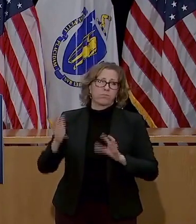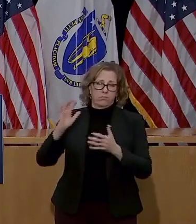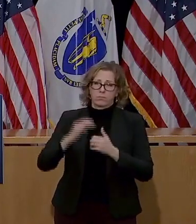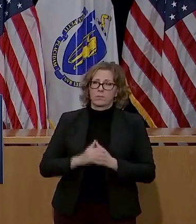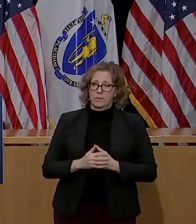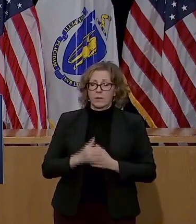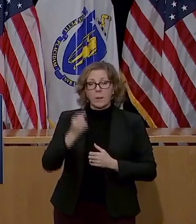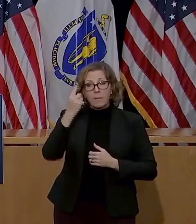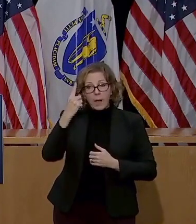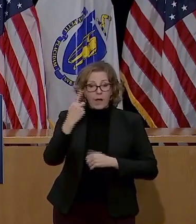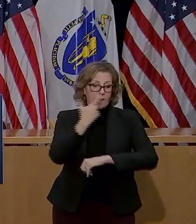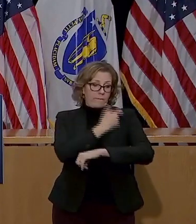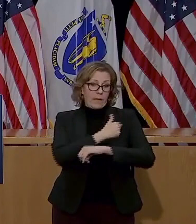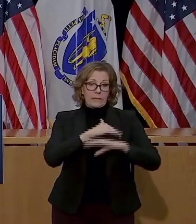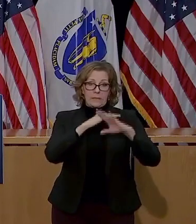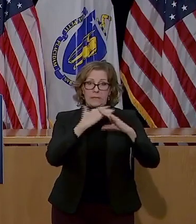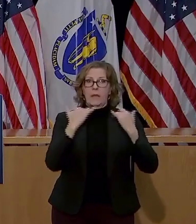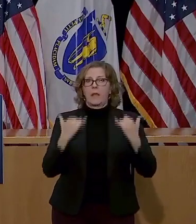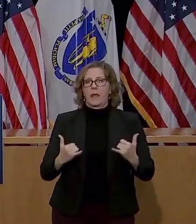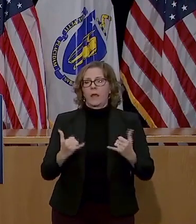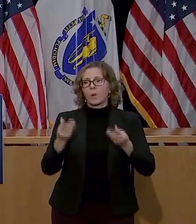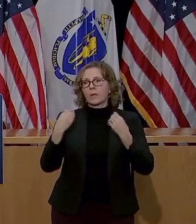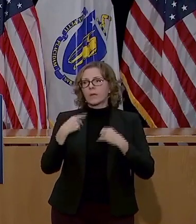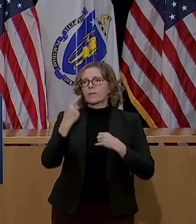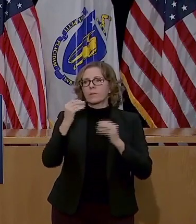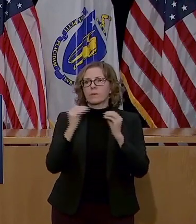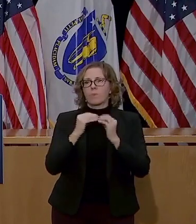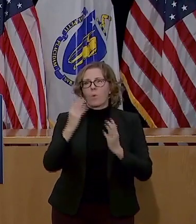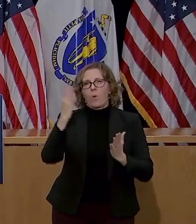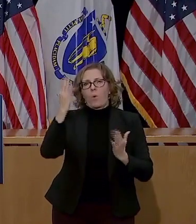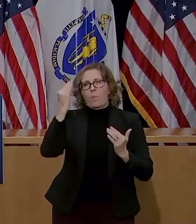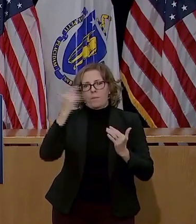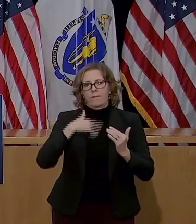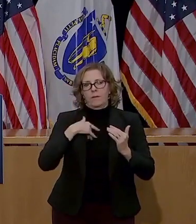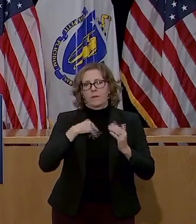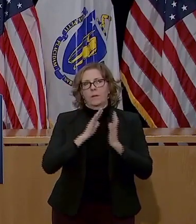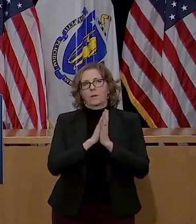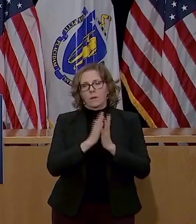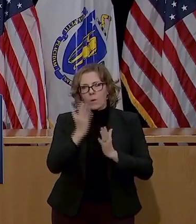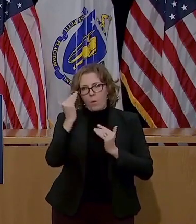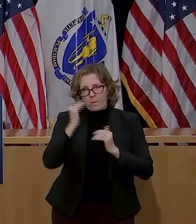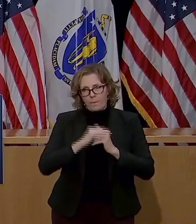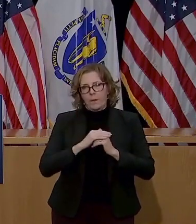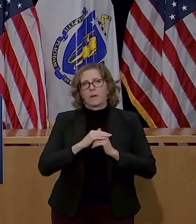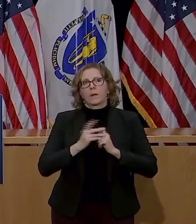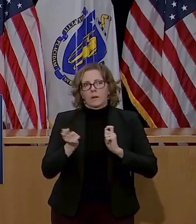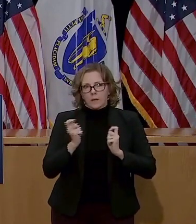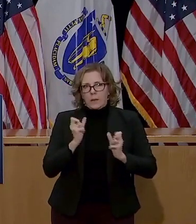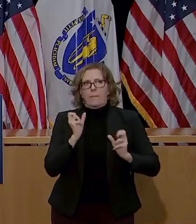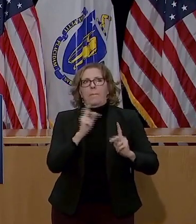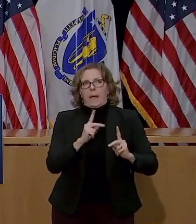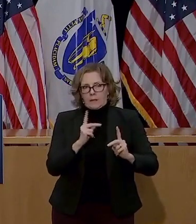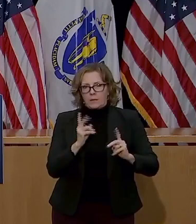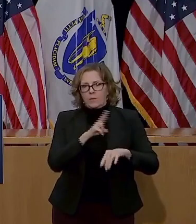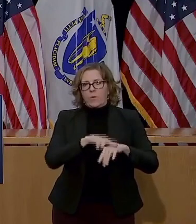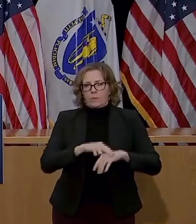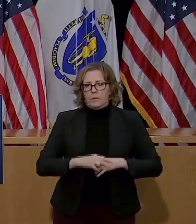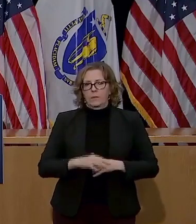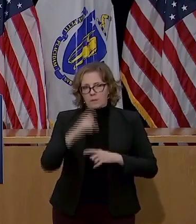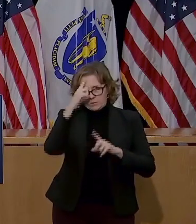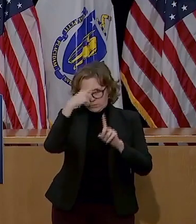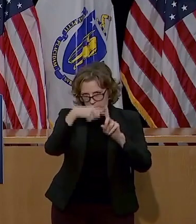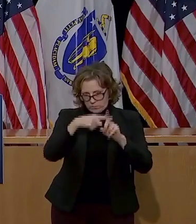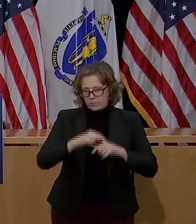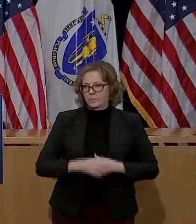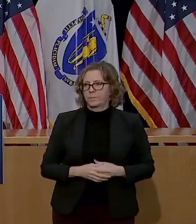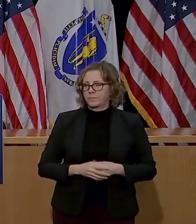does offer, finally, a light at the end of the tunnel. These vaccines are safe, have been put through the same rigorous testing as